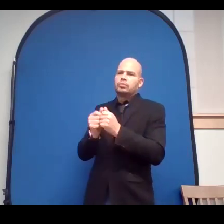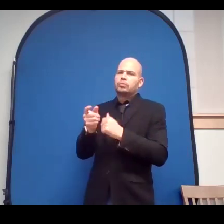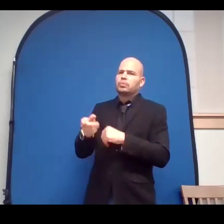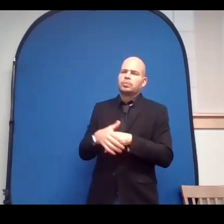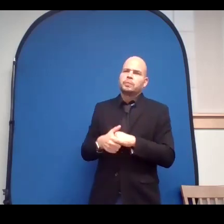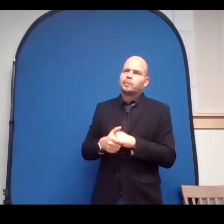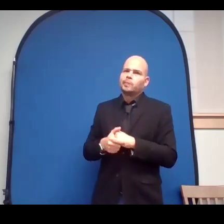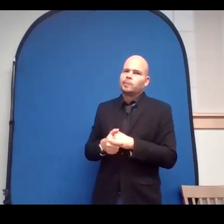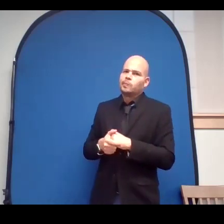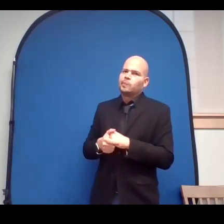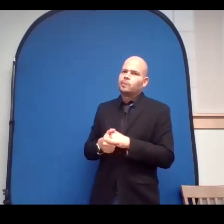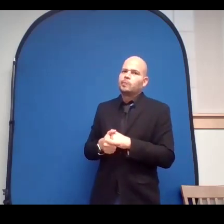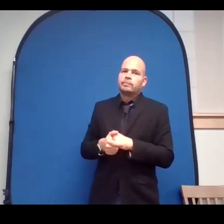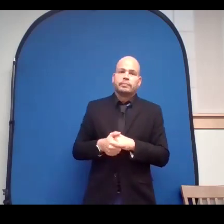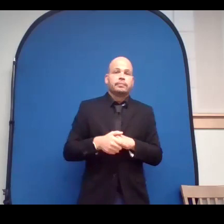Mote tell you